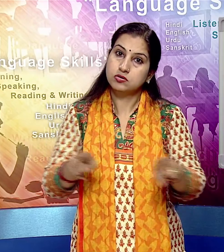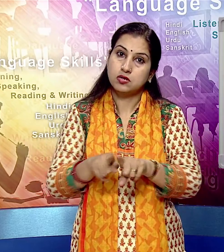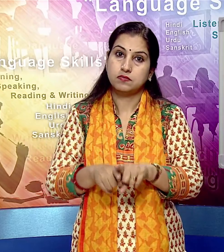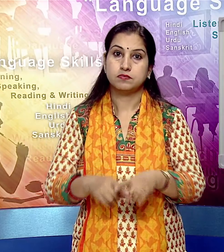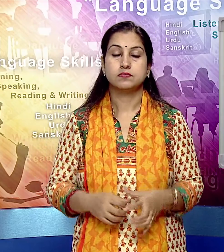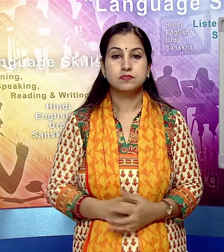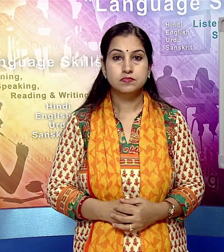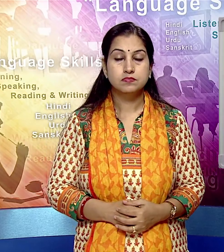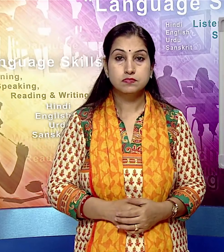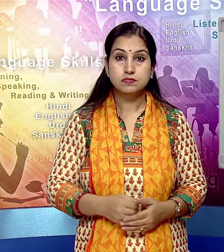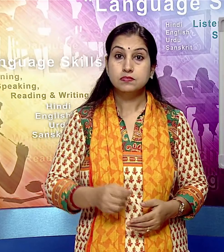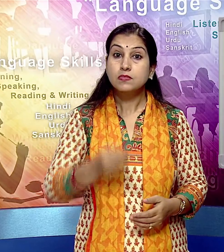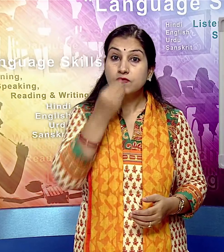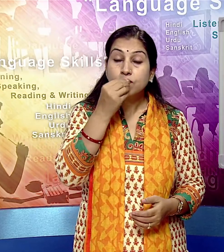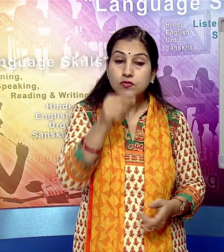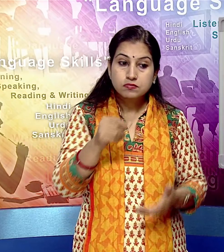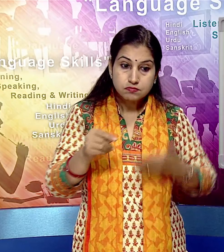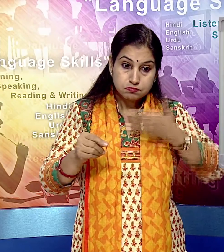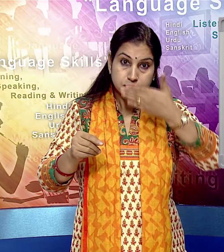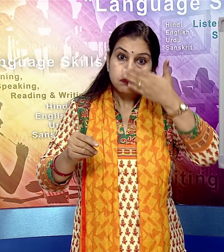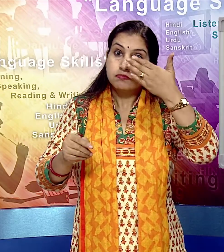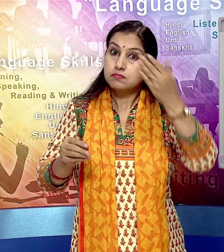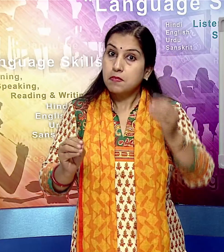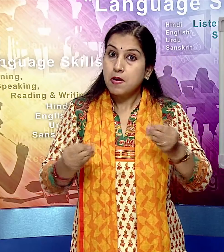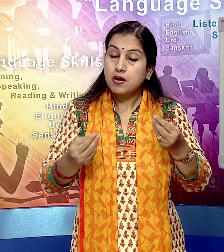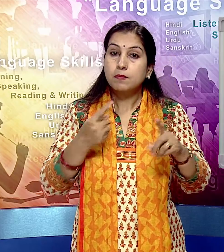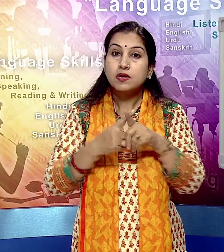improve flavor and texture of the food,